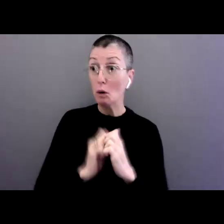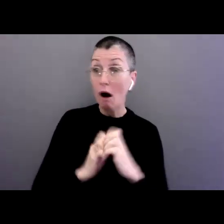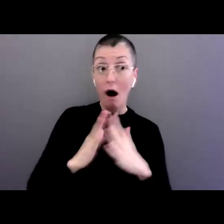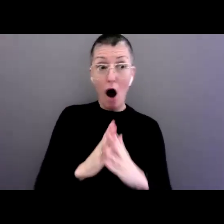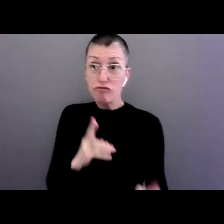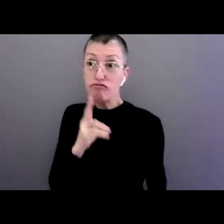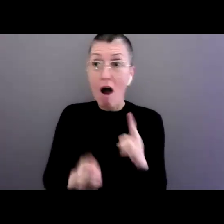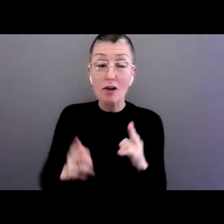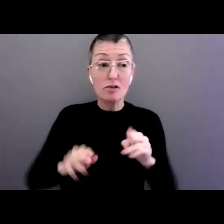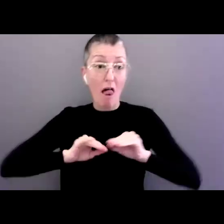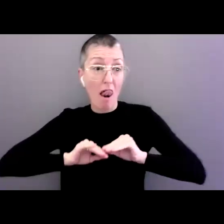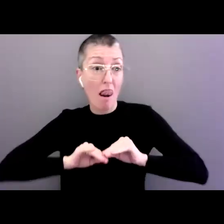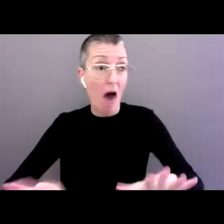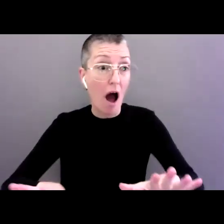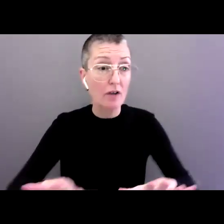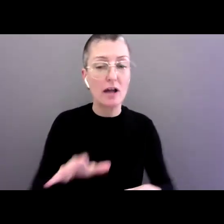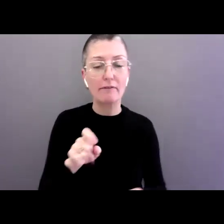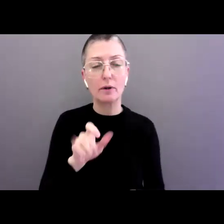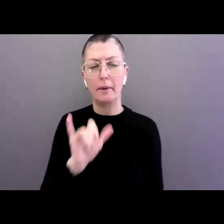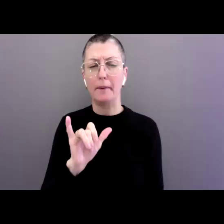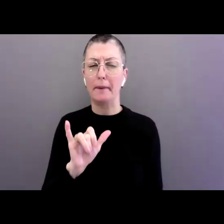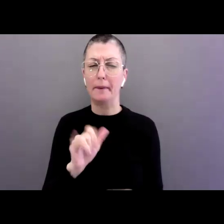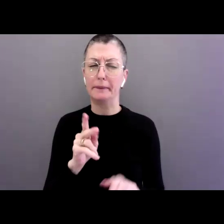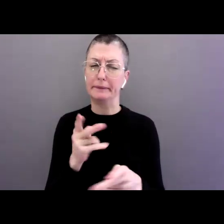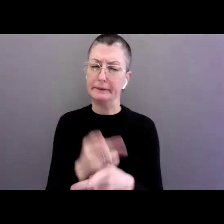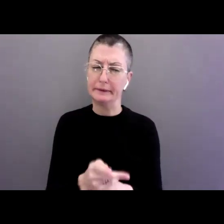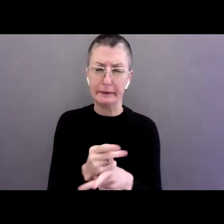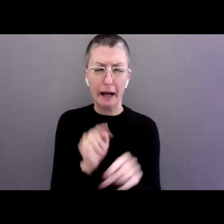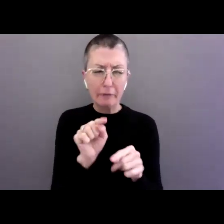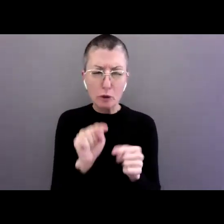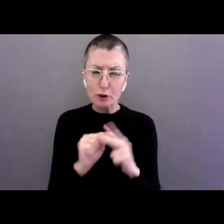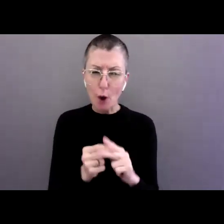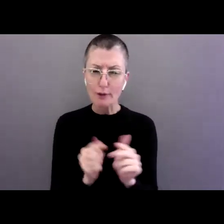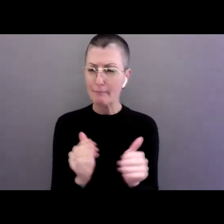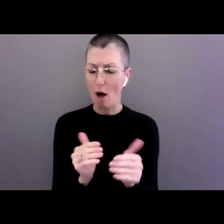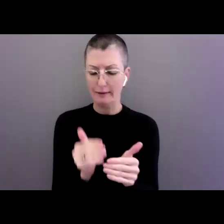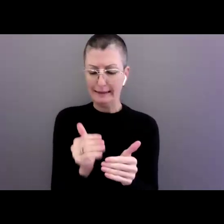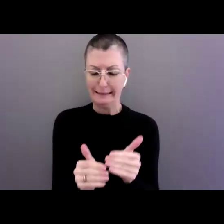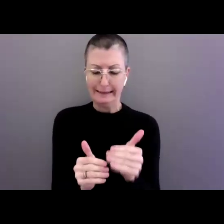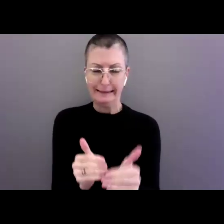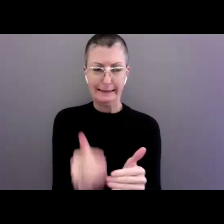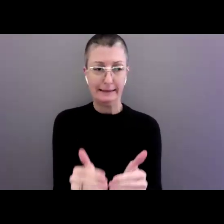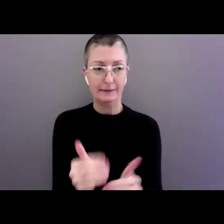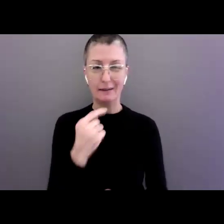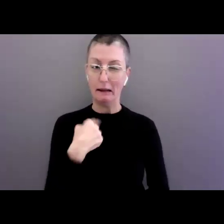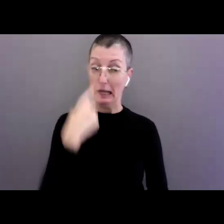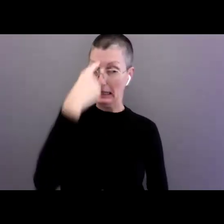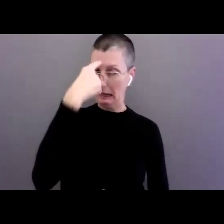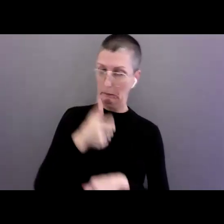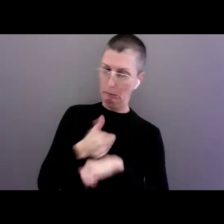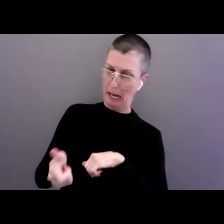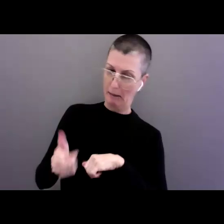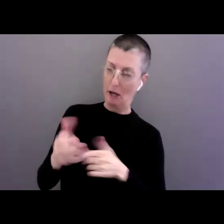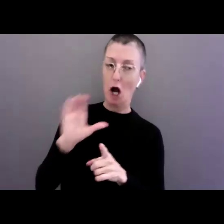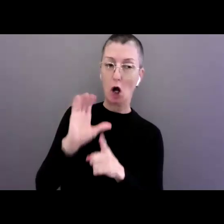some really meticulous small steps that they should be doing. And I think this is because of the culture of investors. A lot